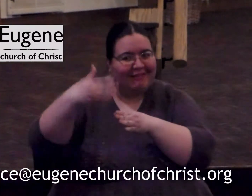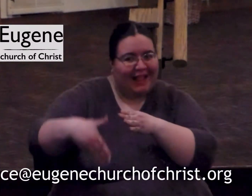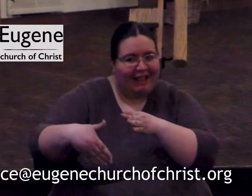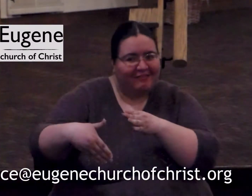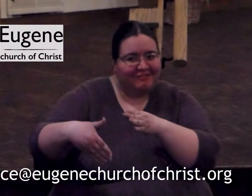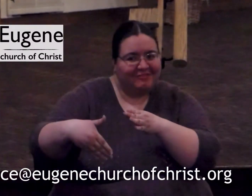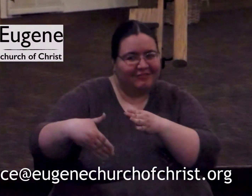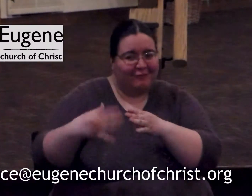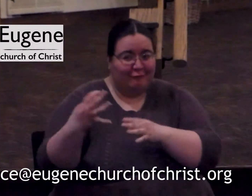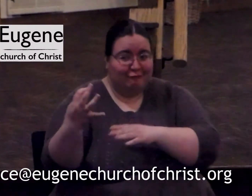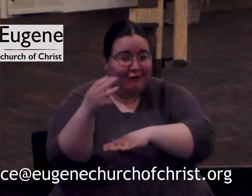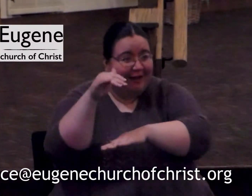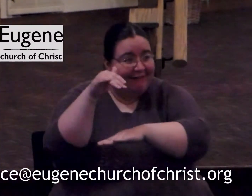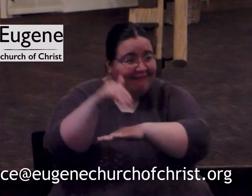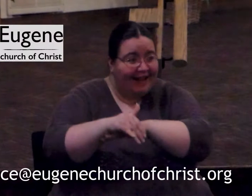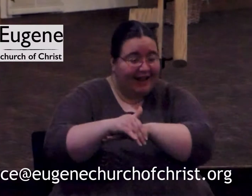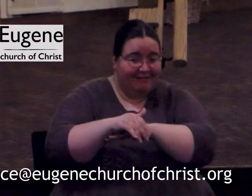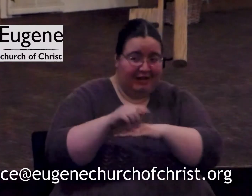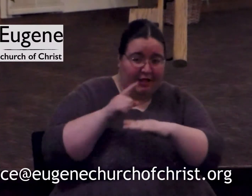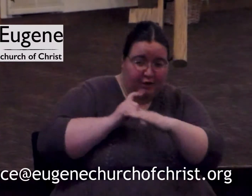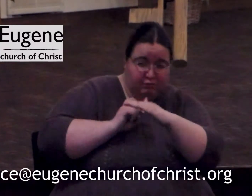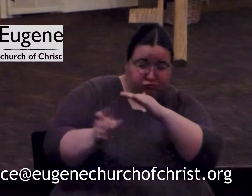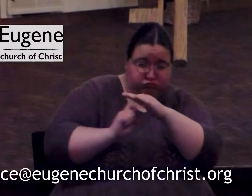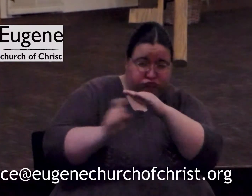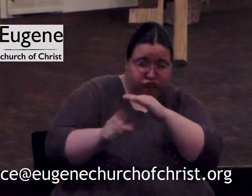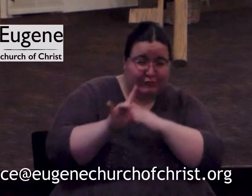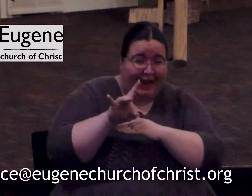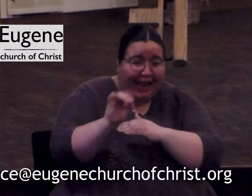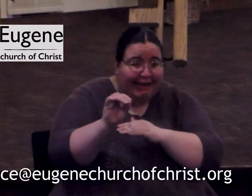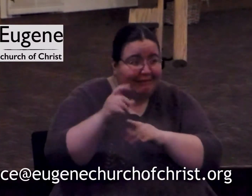them and that they are not in this alone?